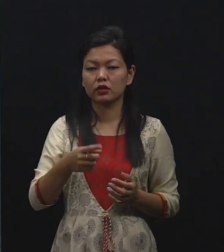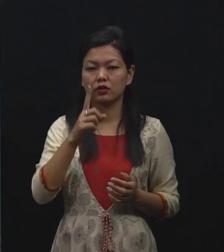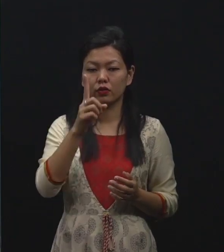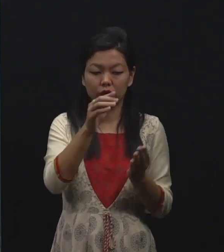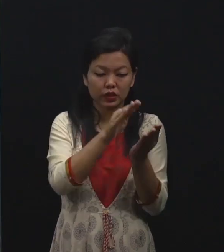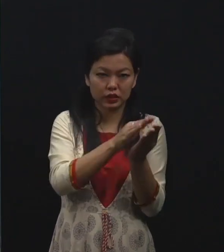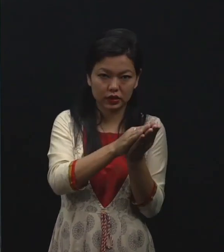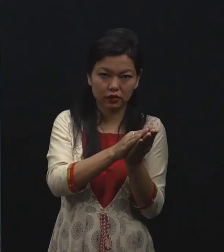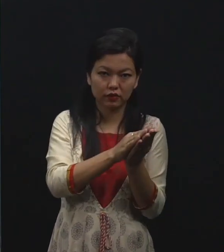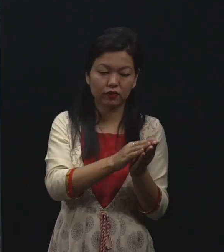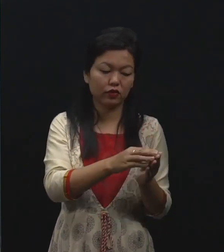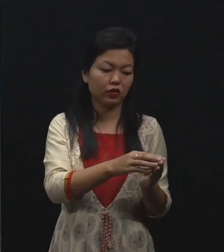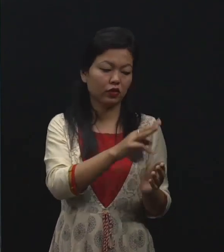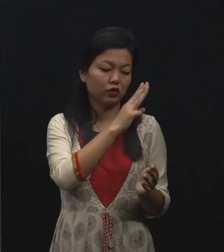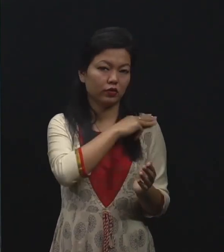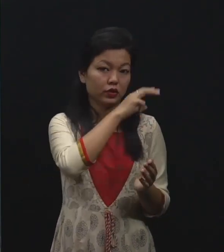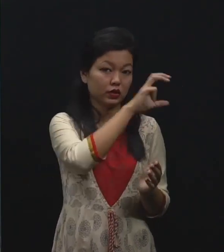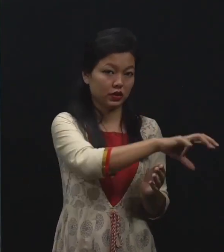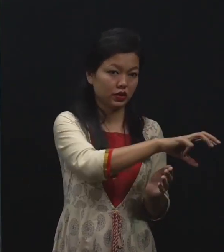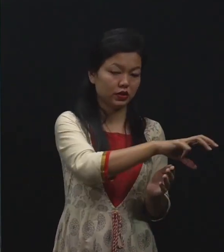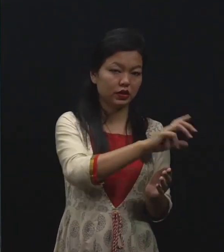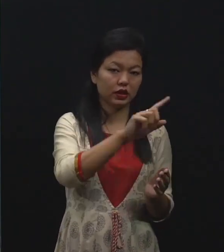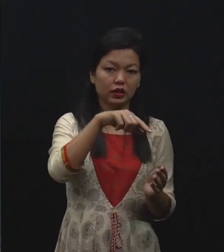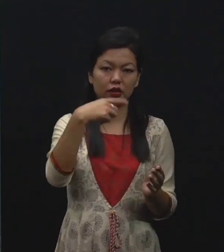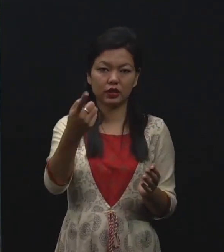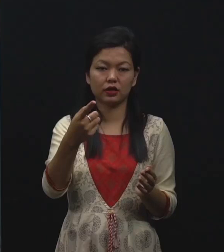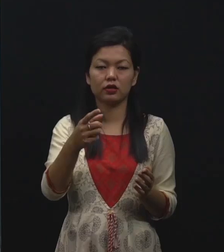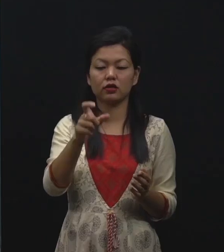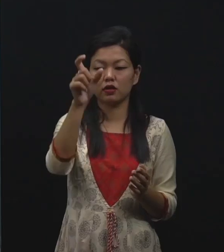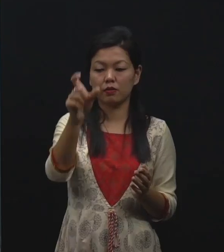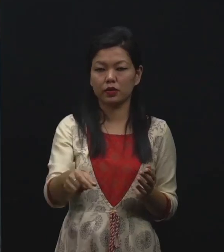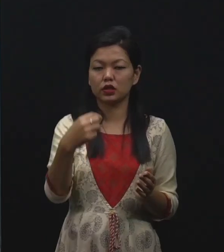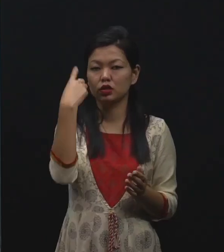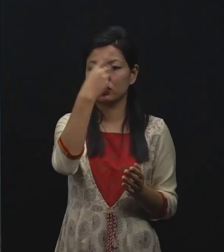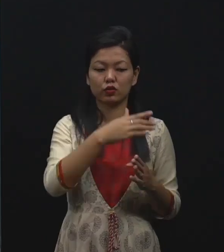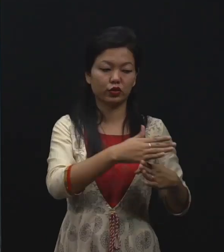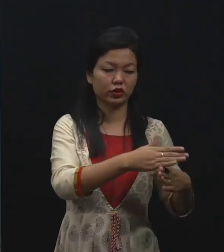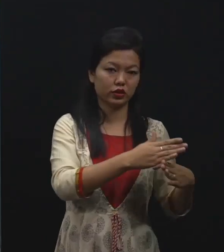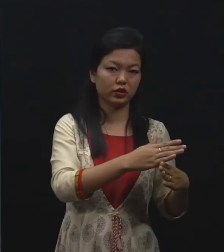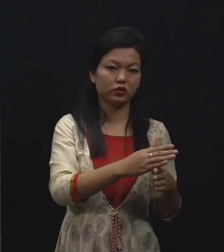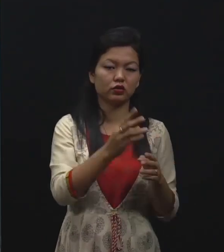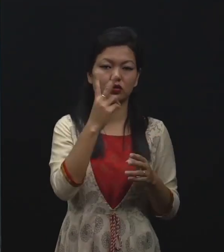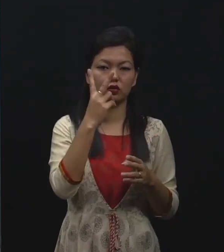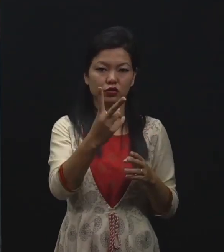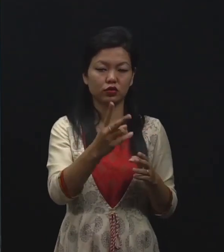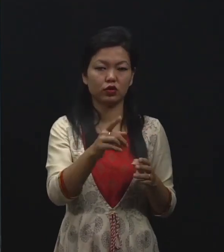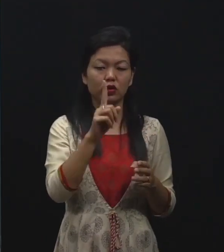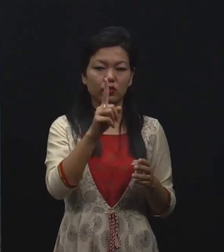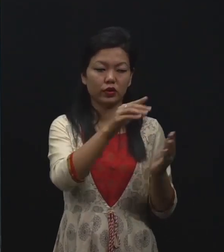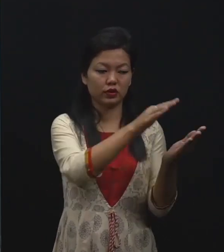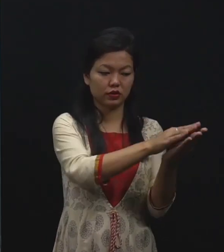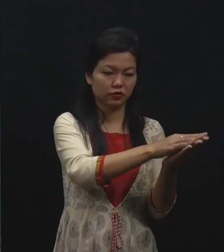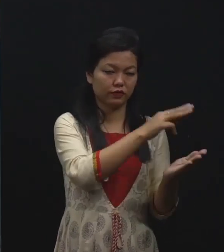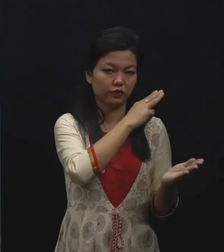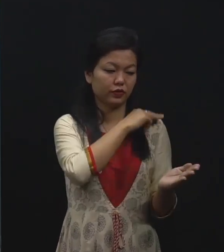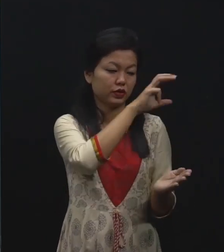station and one is handed over to the informant. Okay, so that is the procedure of the FIR. Okay, first